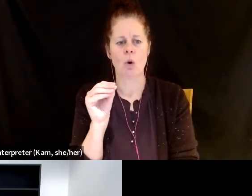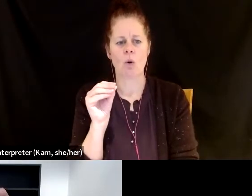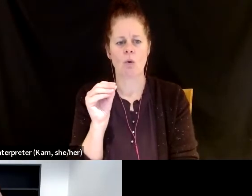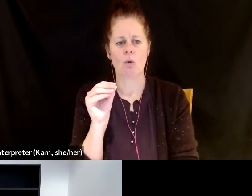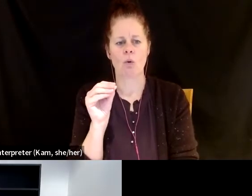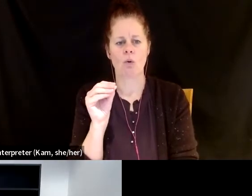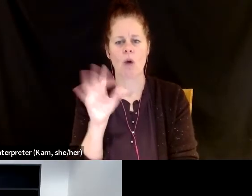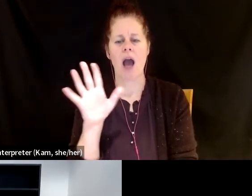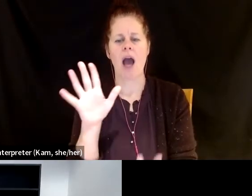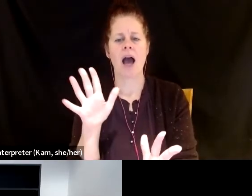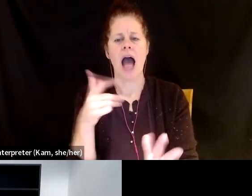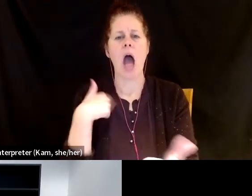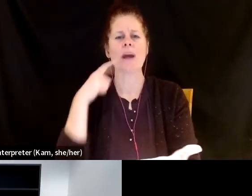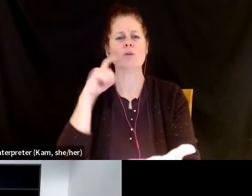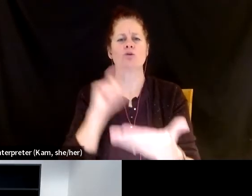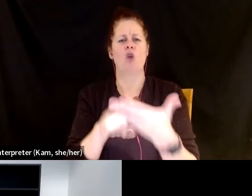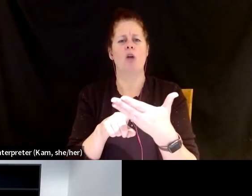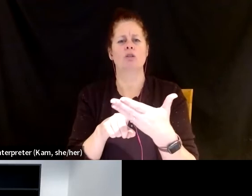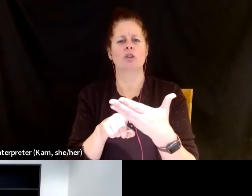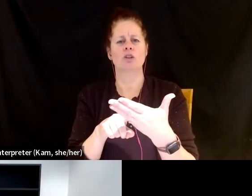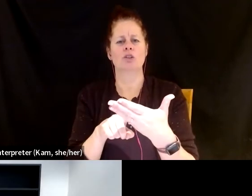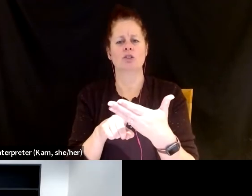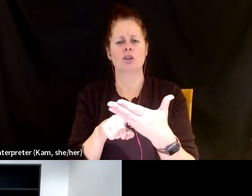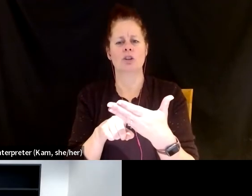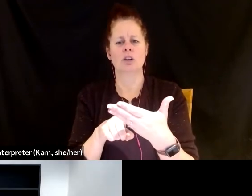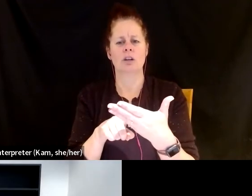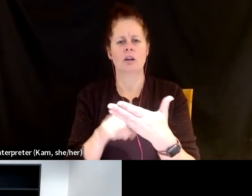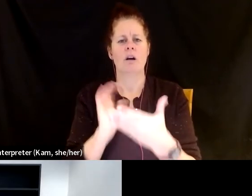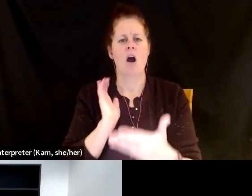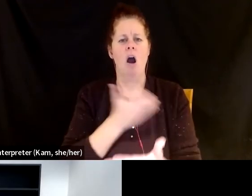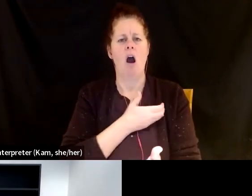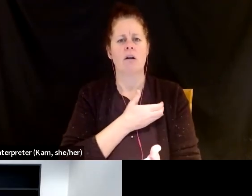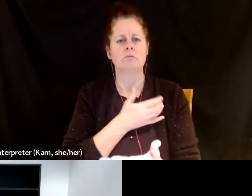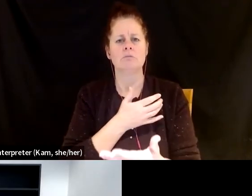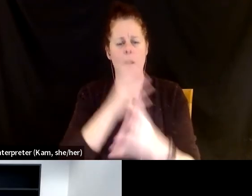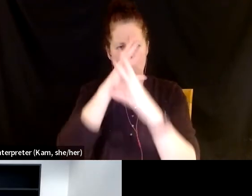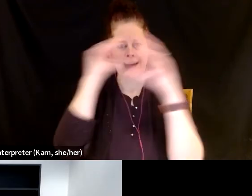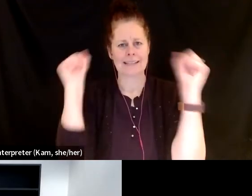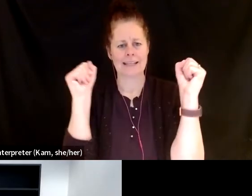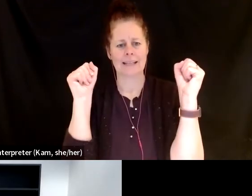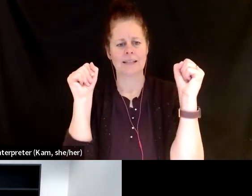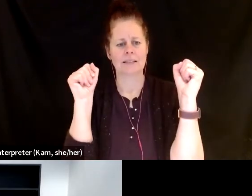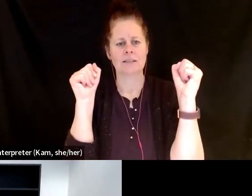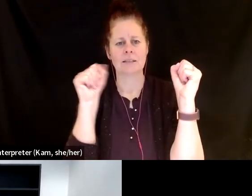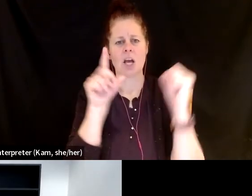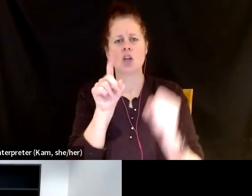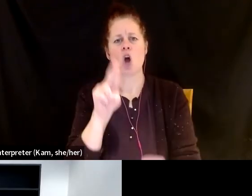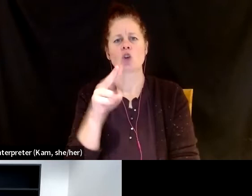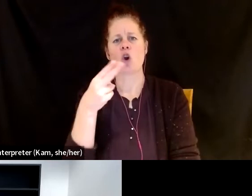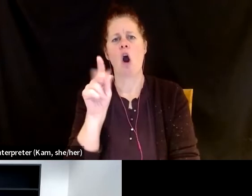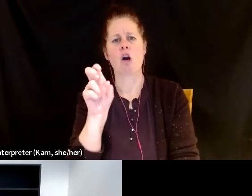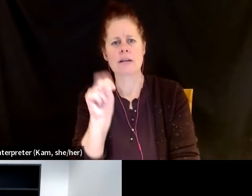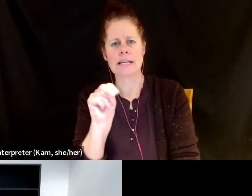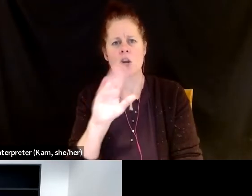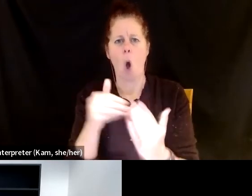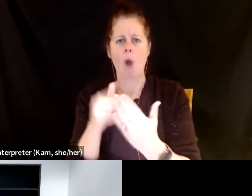acknowledge, you know, the work of our much esteemed president, Dr. Yoshiko Hardin, for all the work she put in